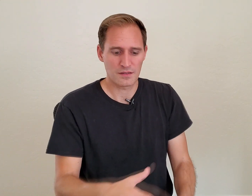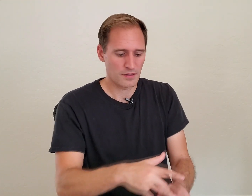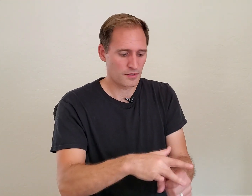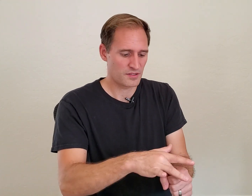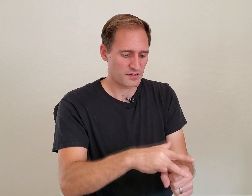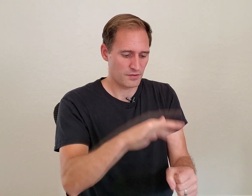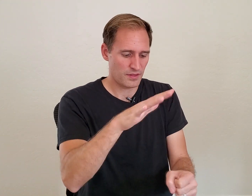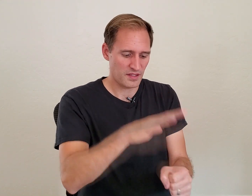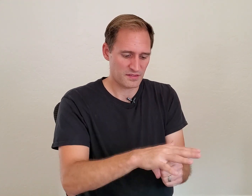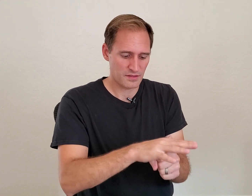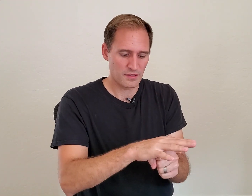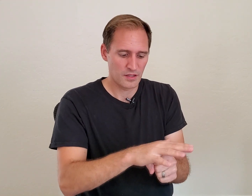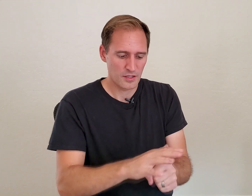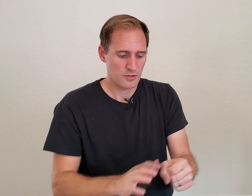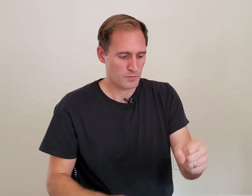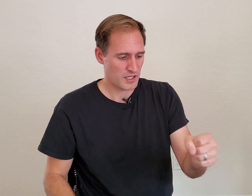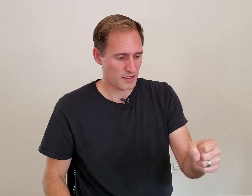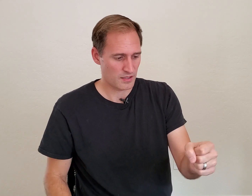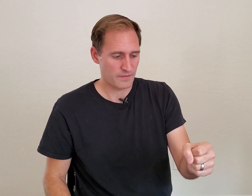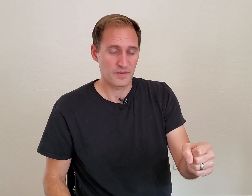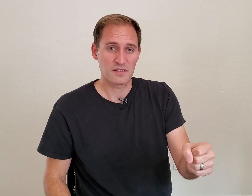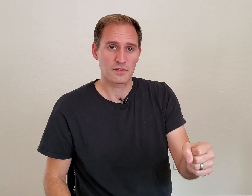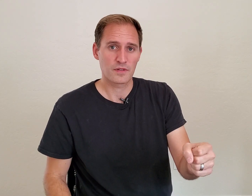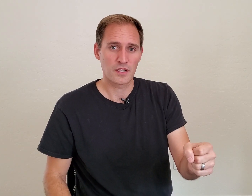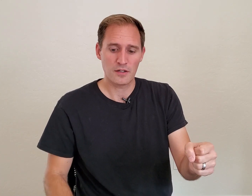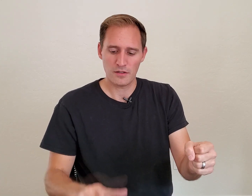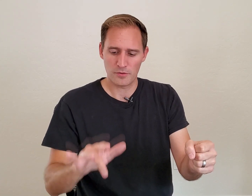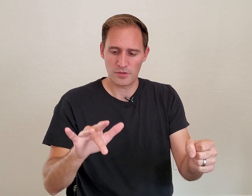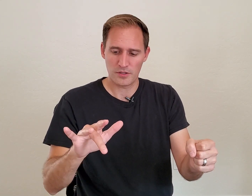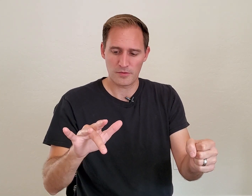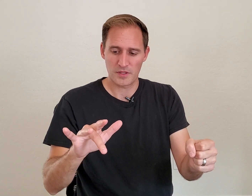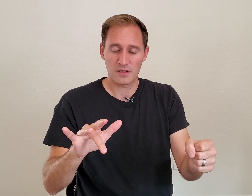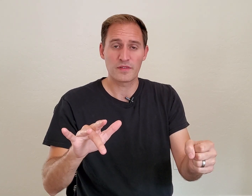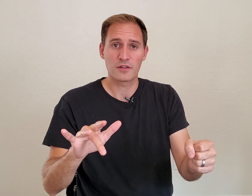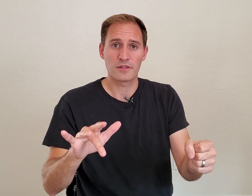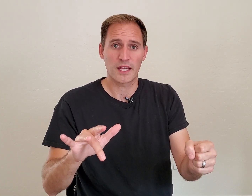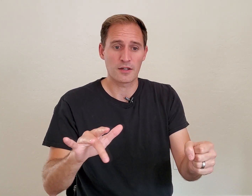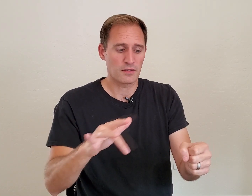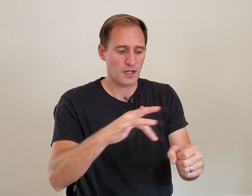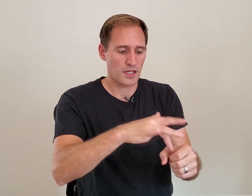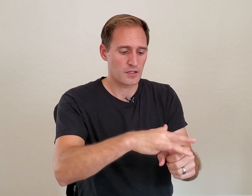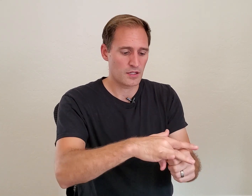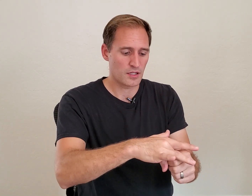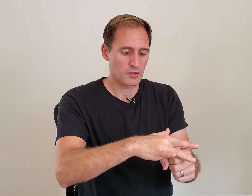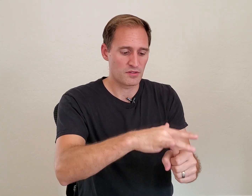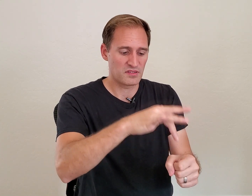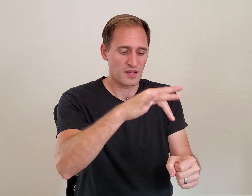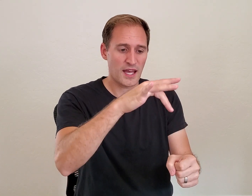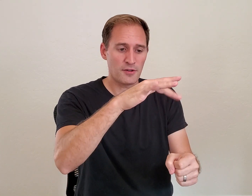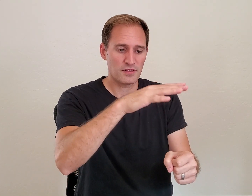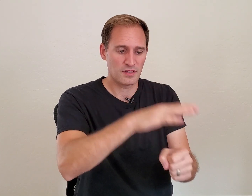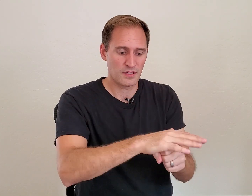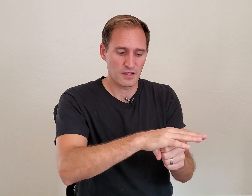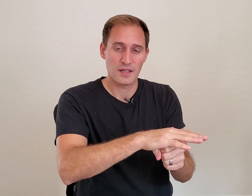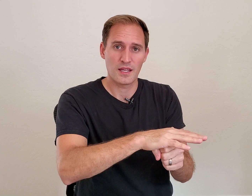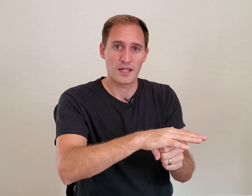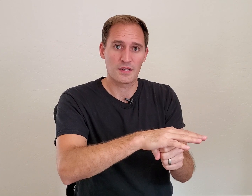You just do this. You make a fist over here, you put your middle finger down, and it goes out and on